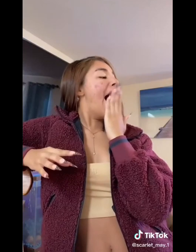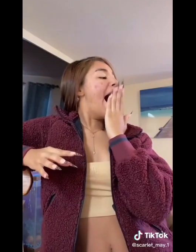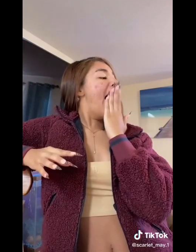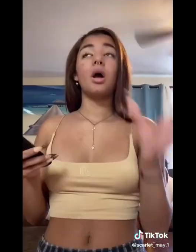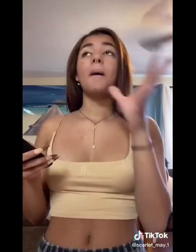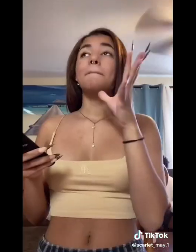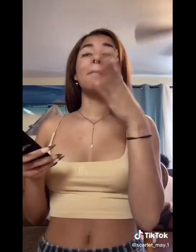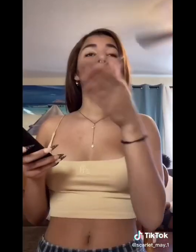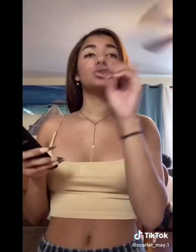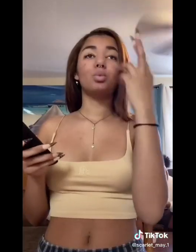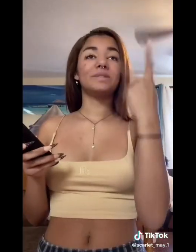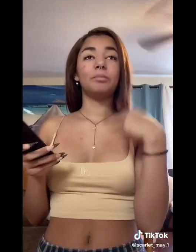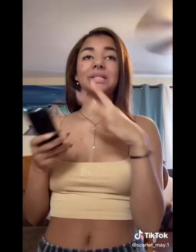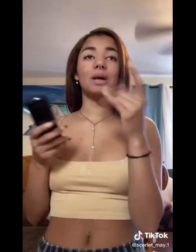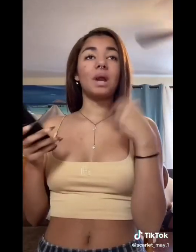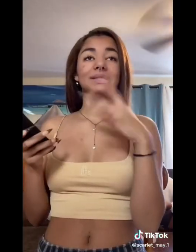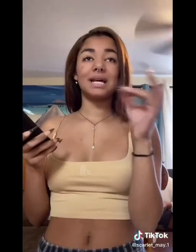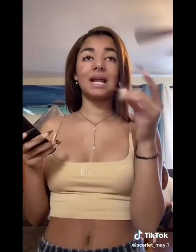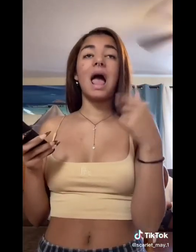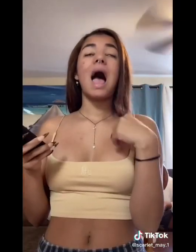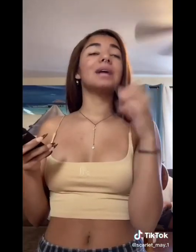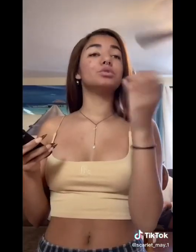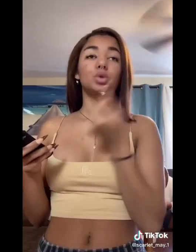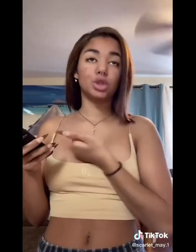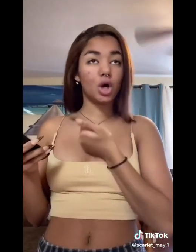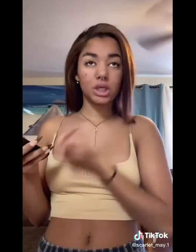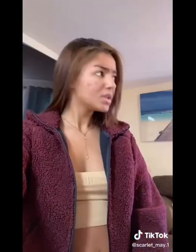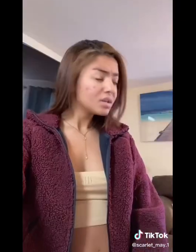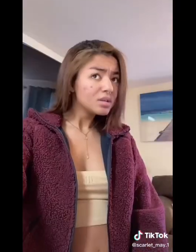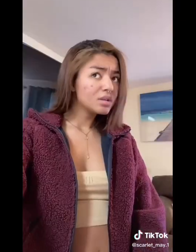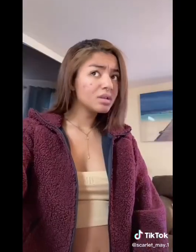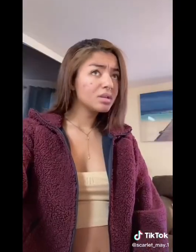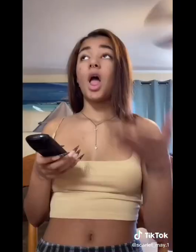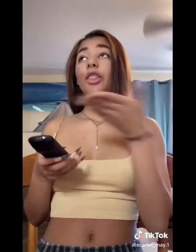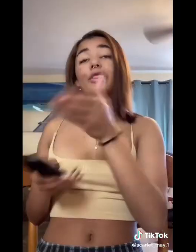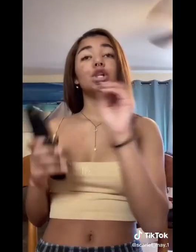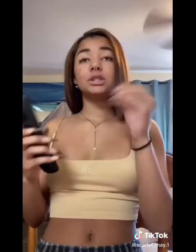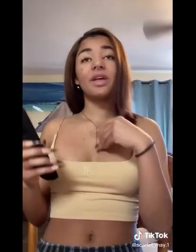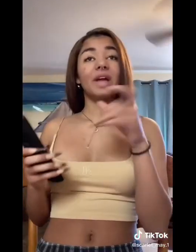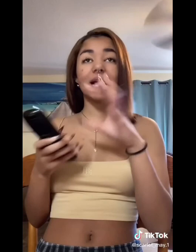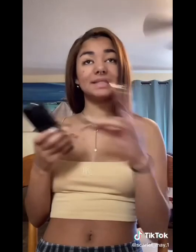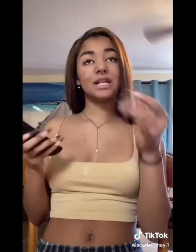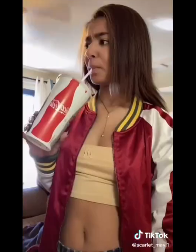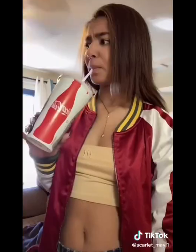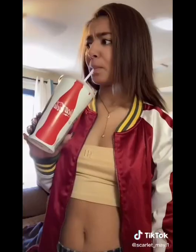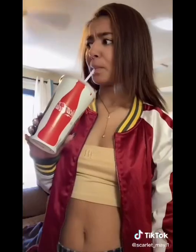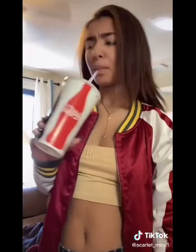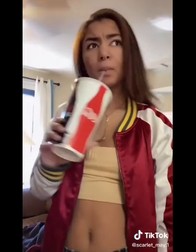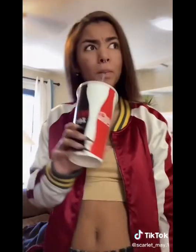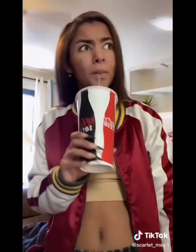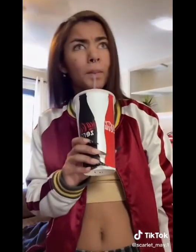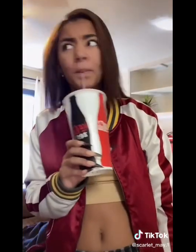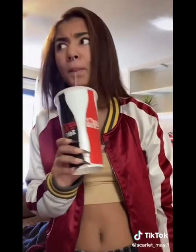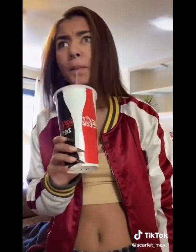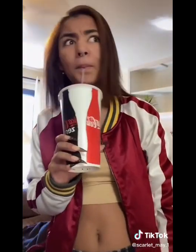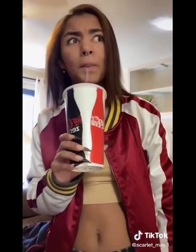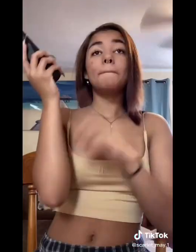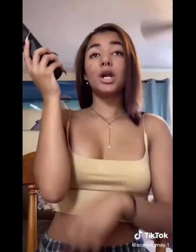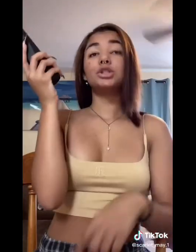Mama, there was no reason for me to say what I said. I am so sorry. There's nothing I can say to justify me disrespecting that lady. As punishment, I give